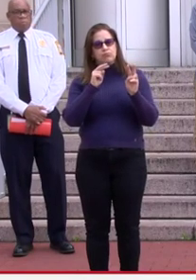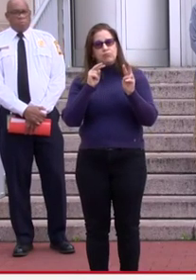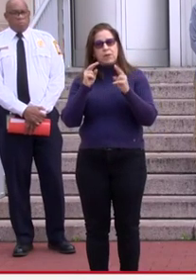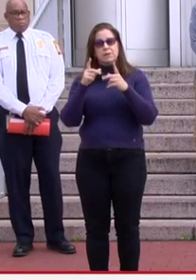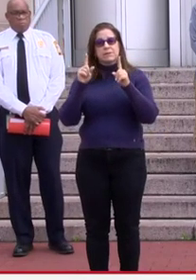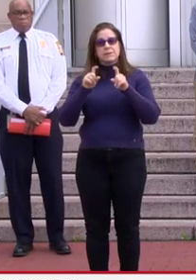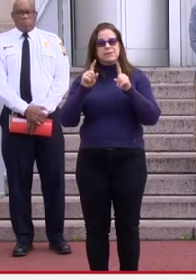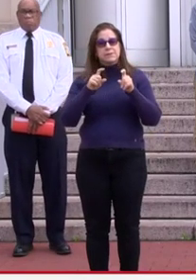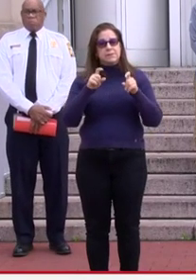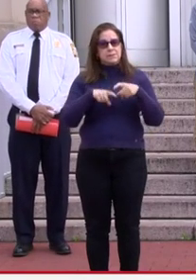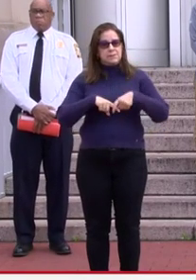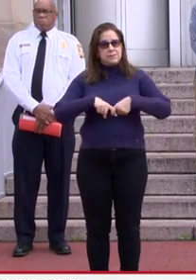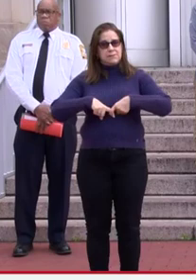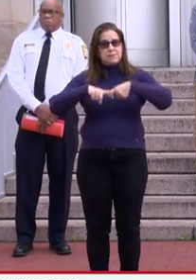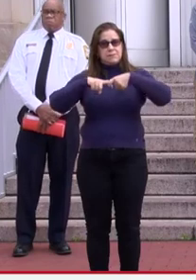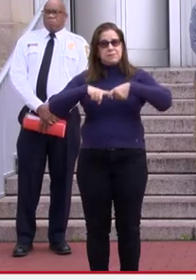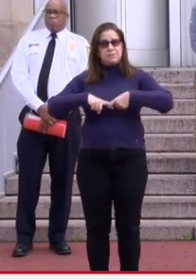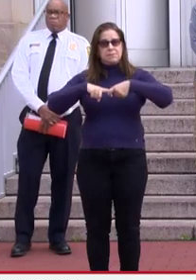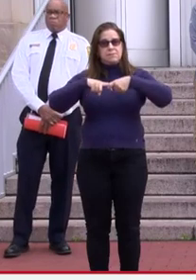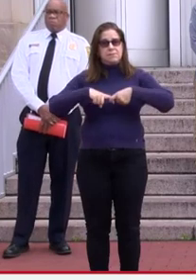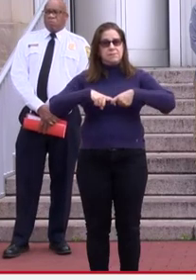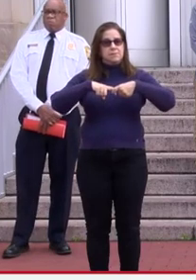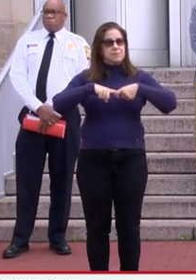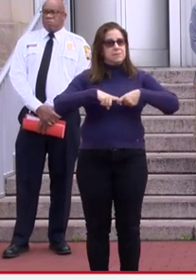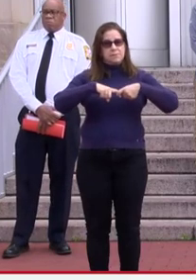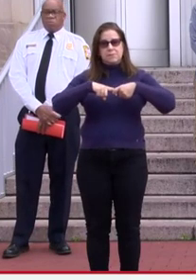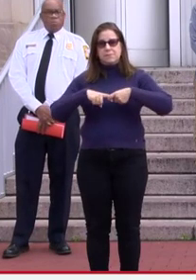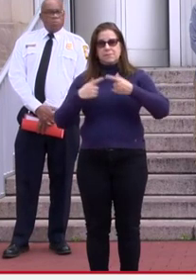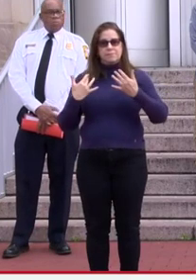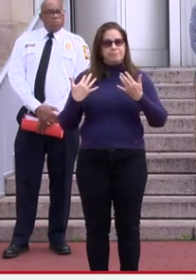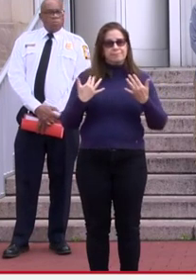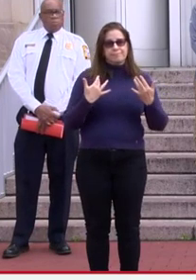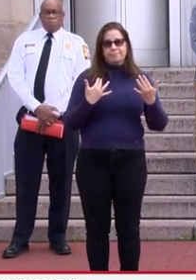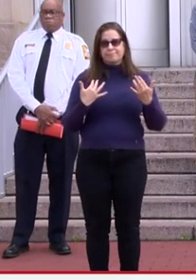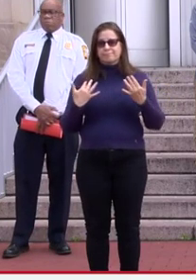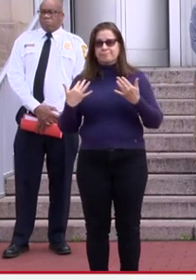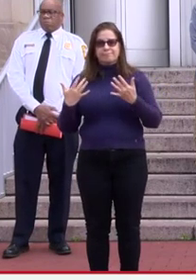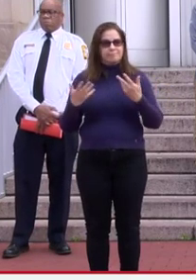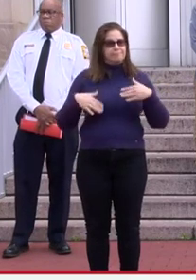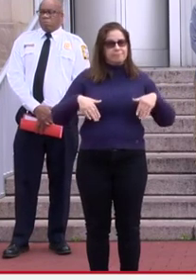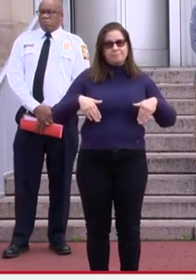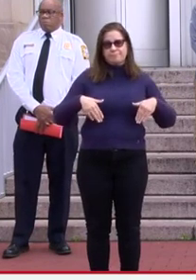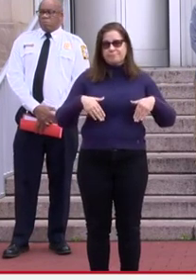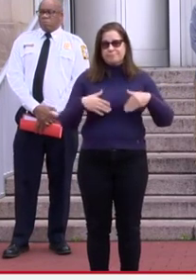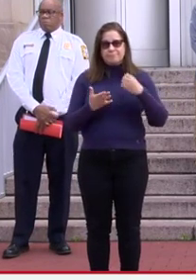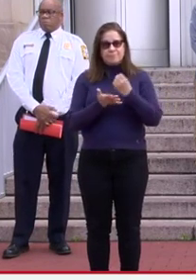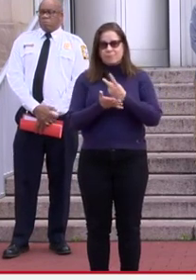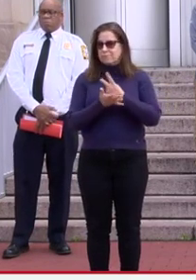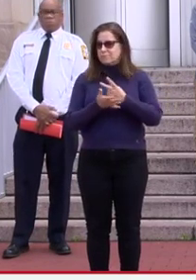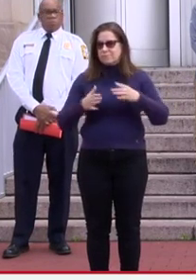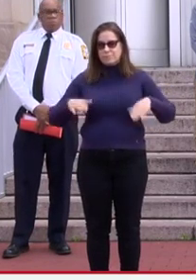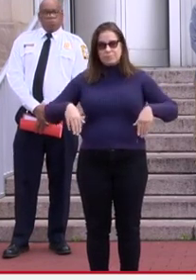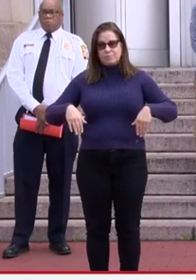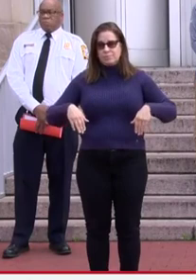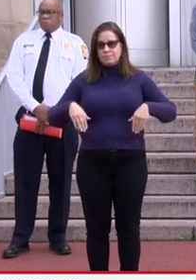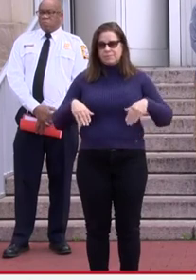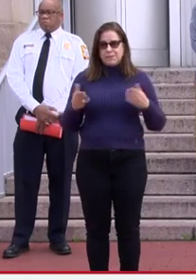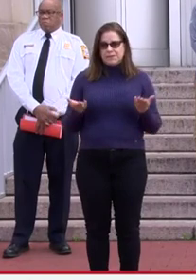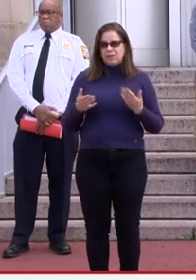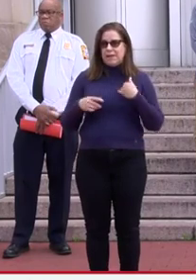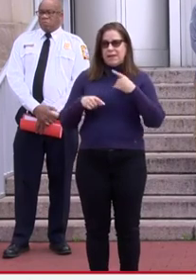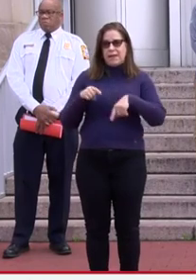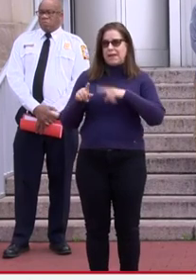the exclusive tester or approver of testing in the District of Columbia. So I am not able to